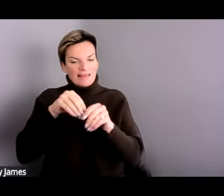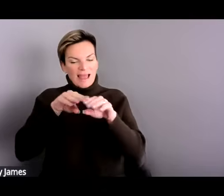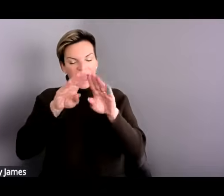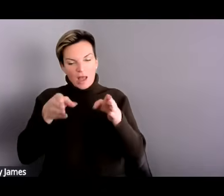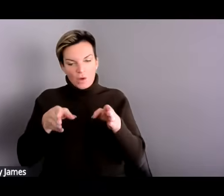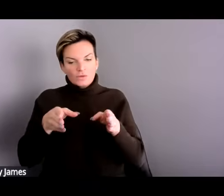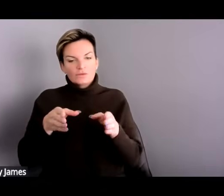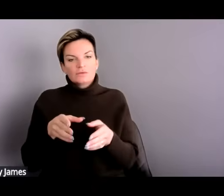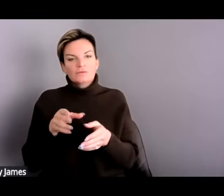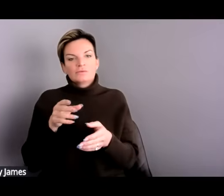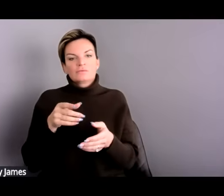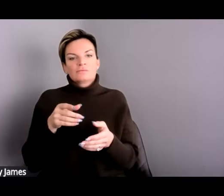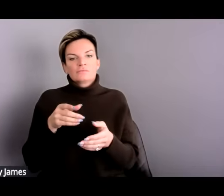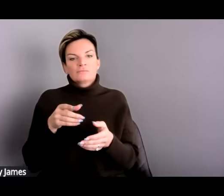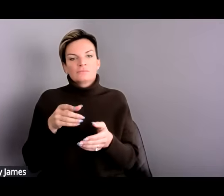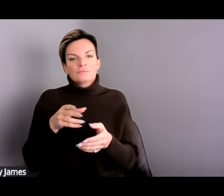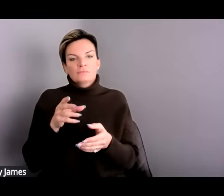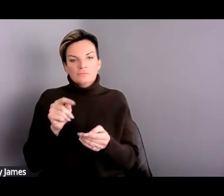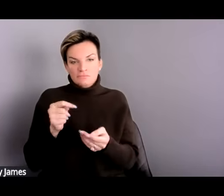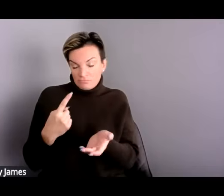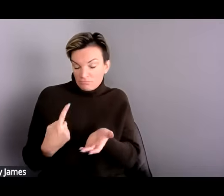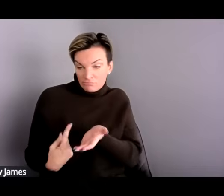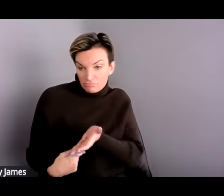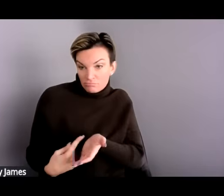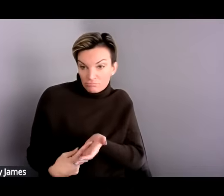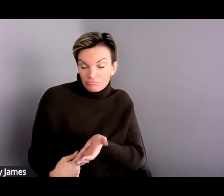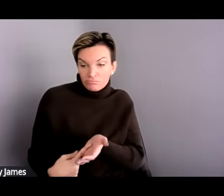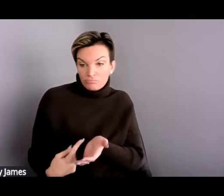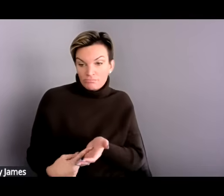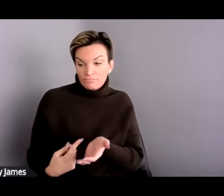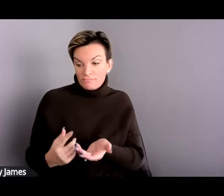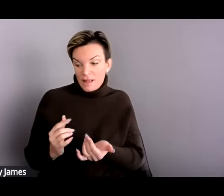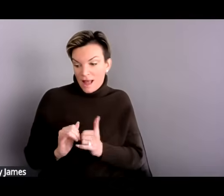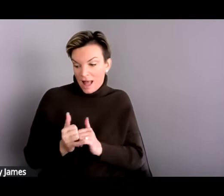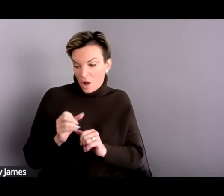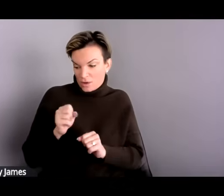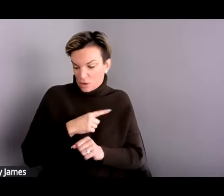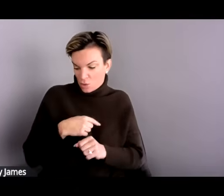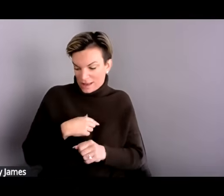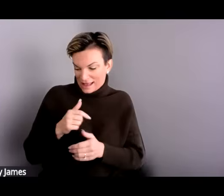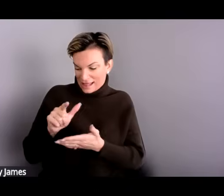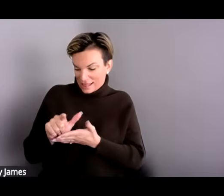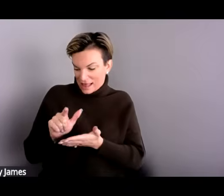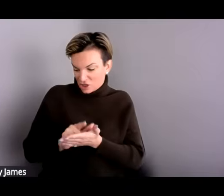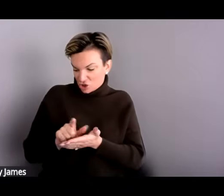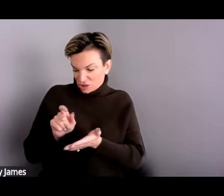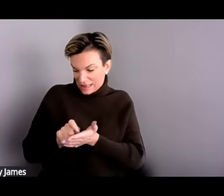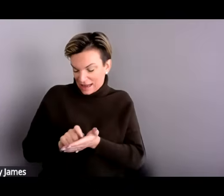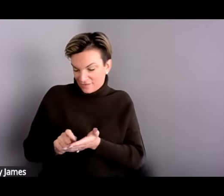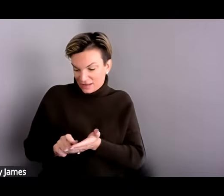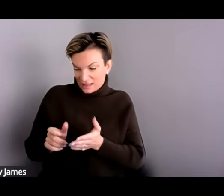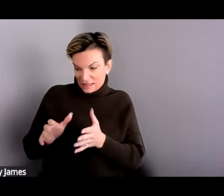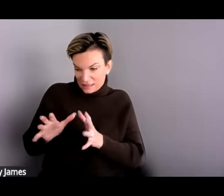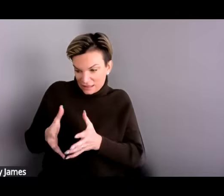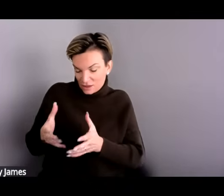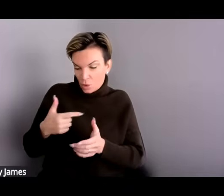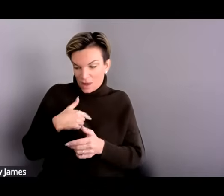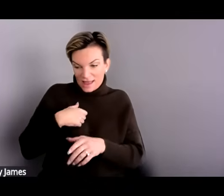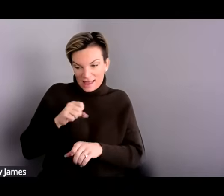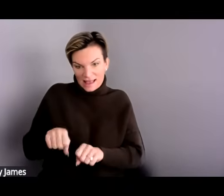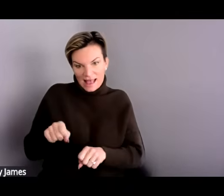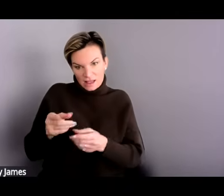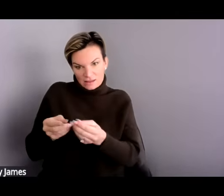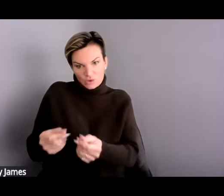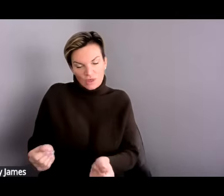about the idea of how do we, is there a way legislatively, are we at a point where we can start to address this? Here's